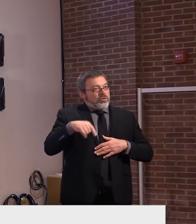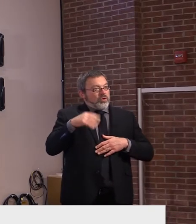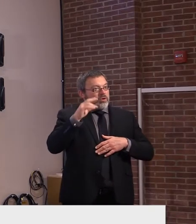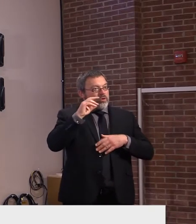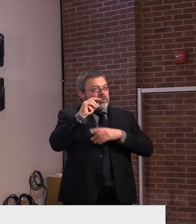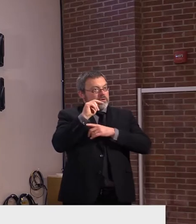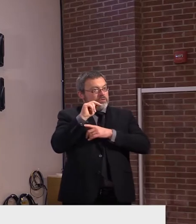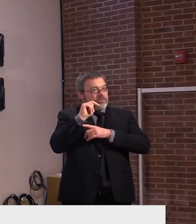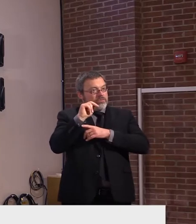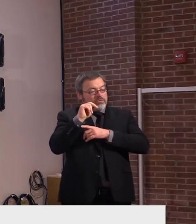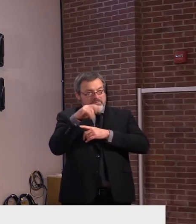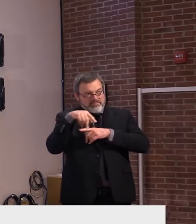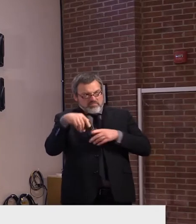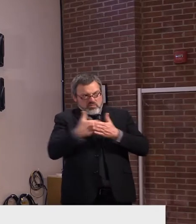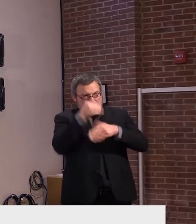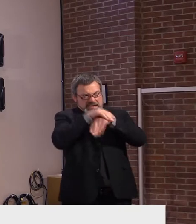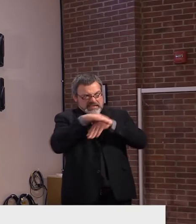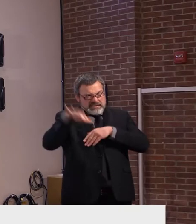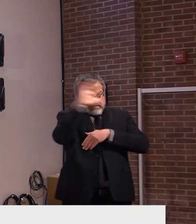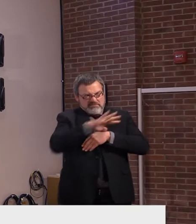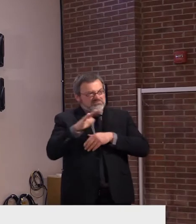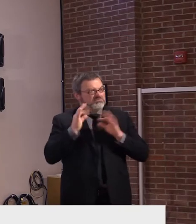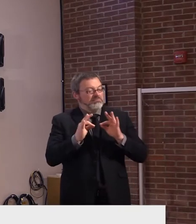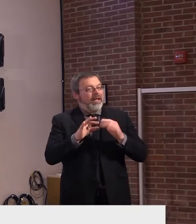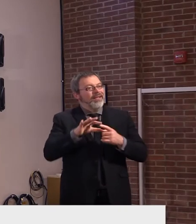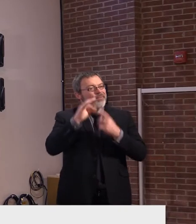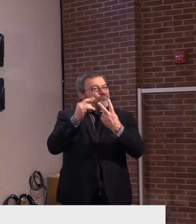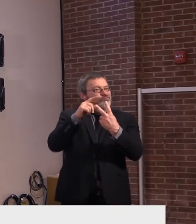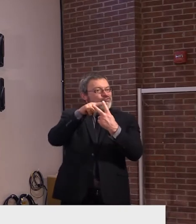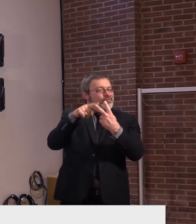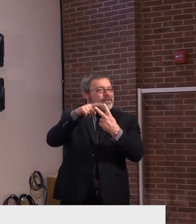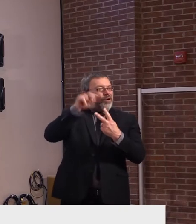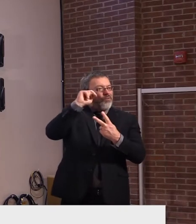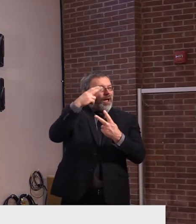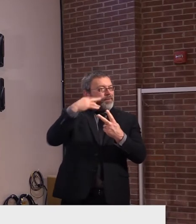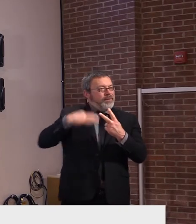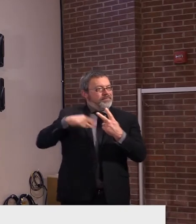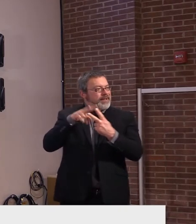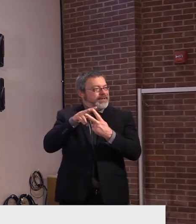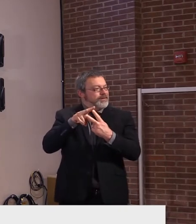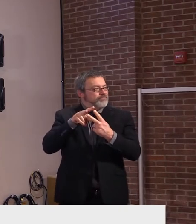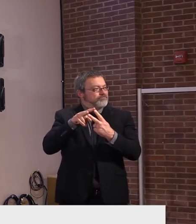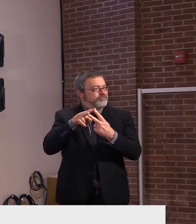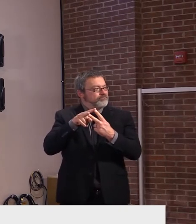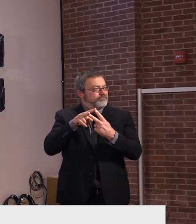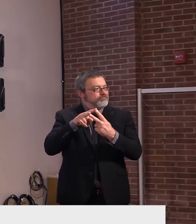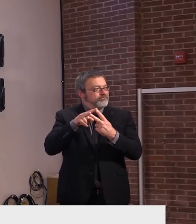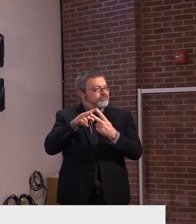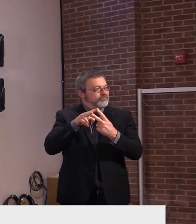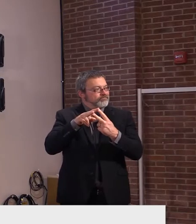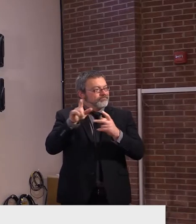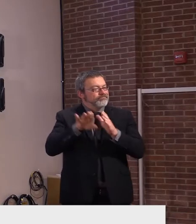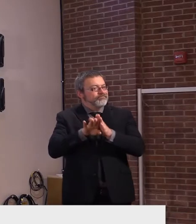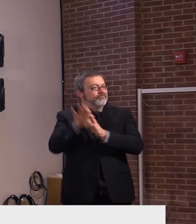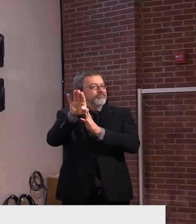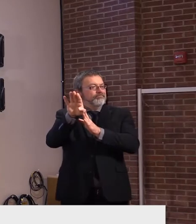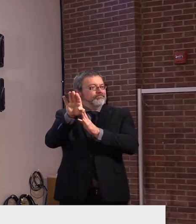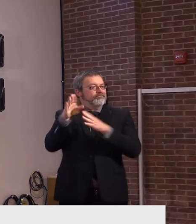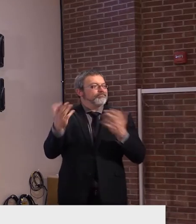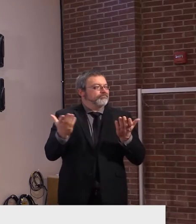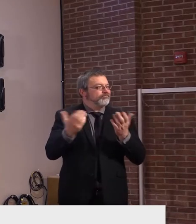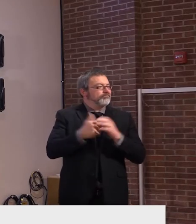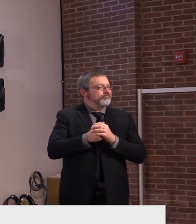Connecticut, Massachusetts, certainly improvement over the past week. And the region is down 8% in terms